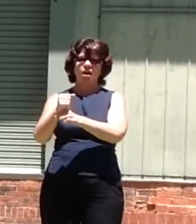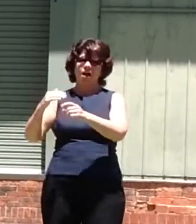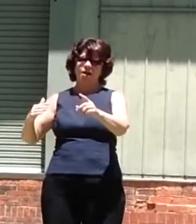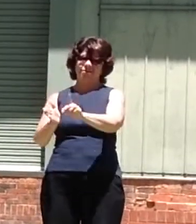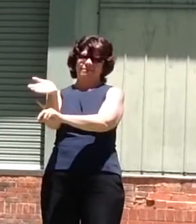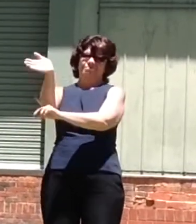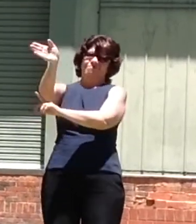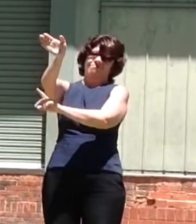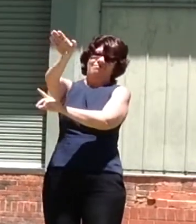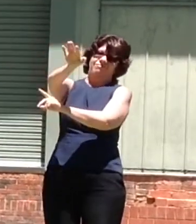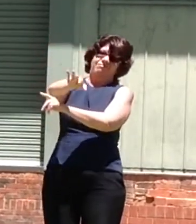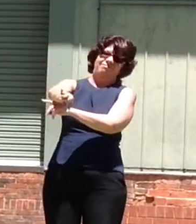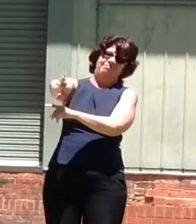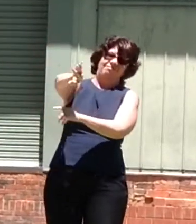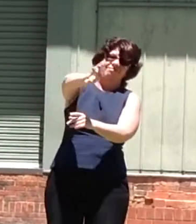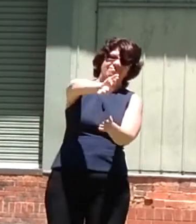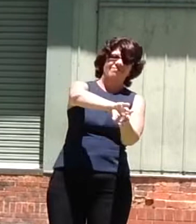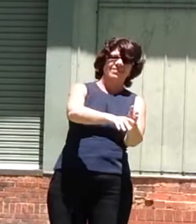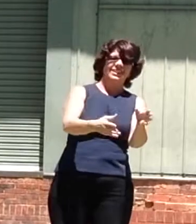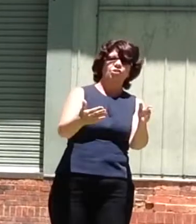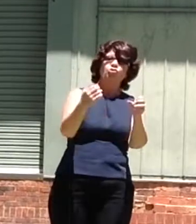hit a tree and finished up in a lagoon.